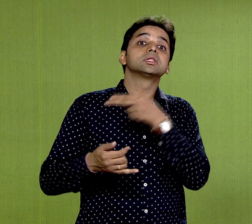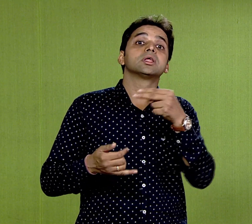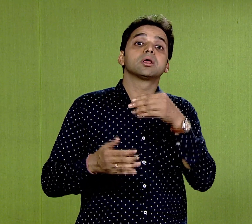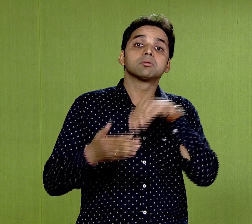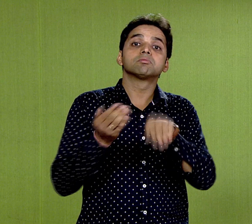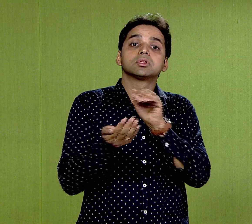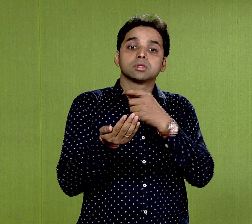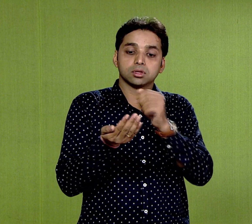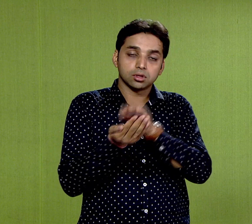inscriptions.